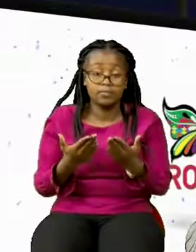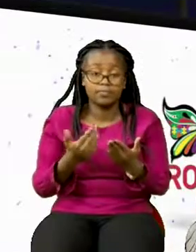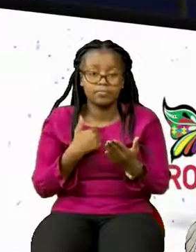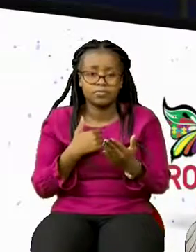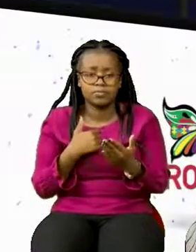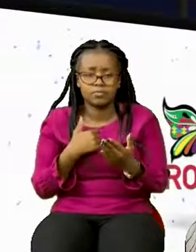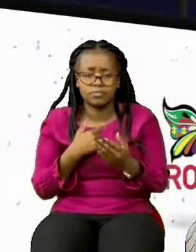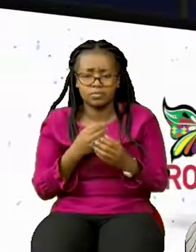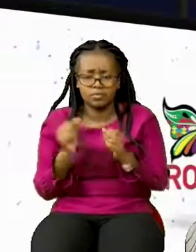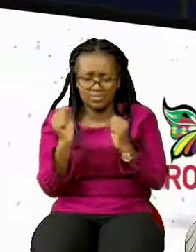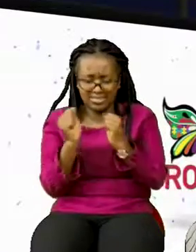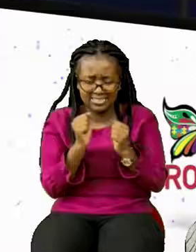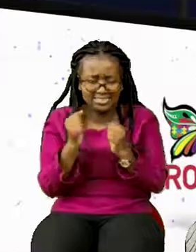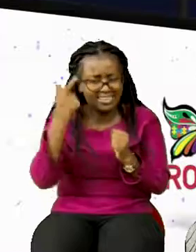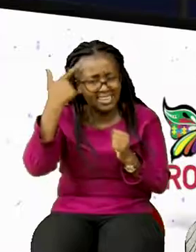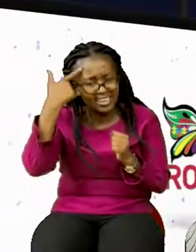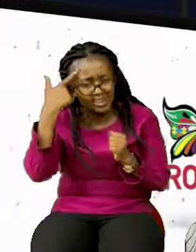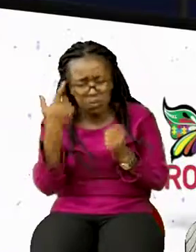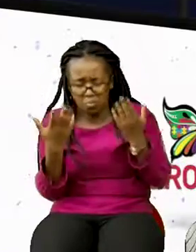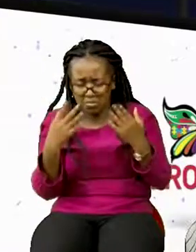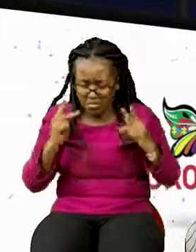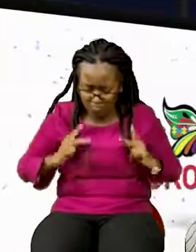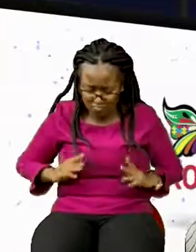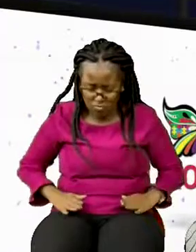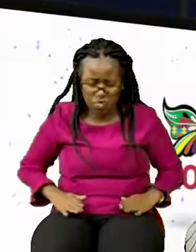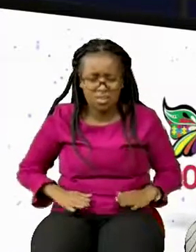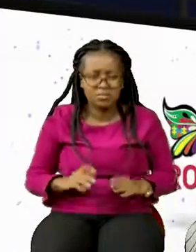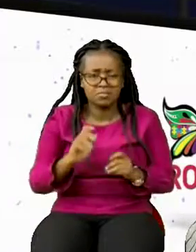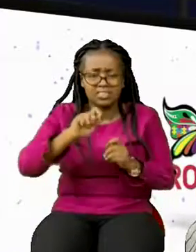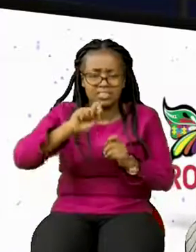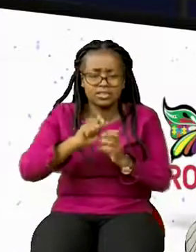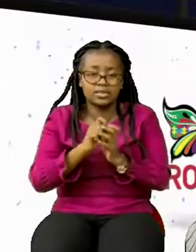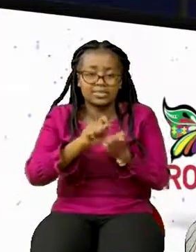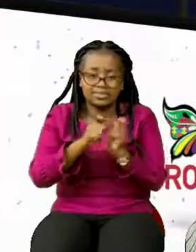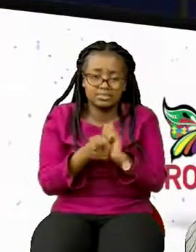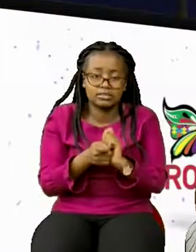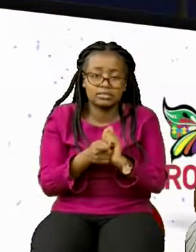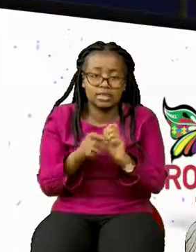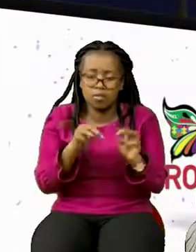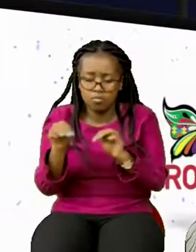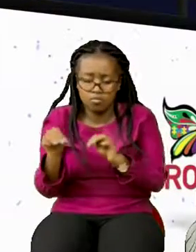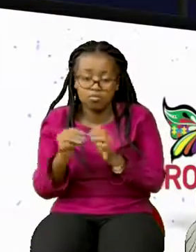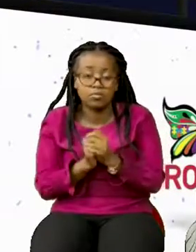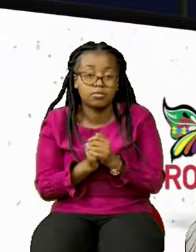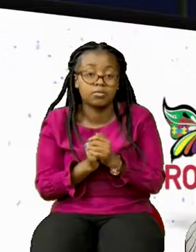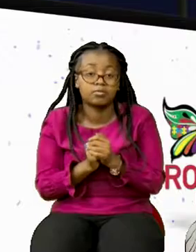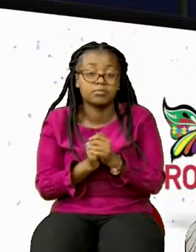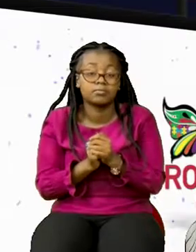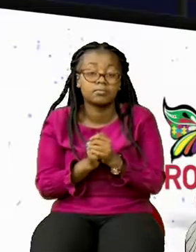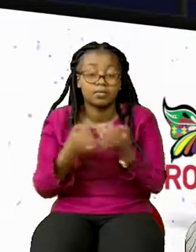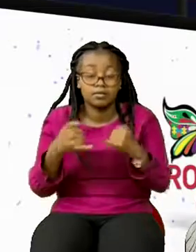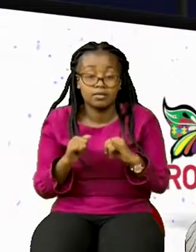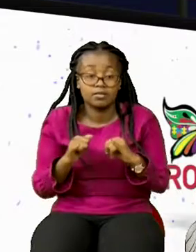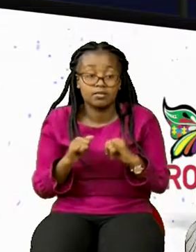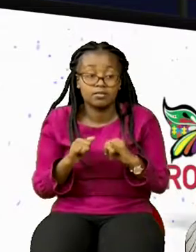their head or twitching either part of their body, or you will find that they're, how do I call it? I'm trying